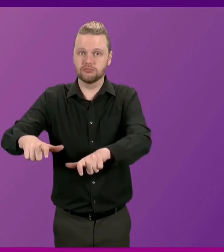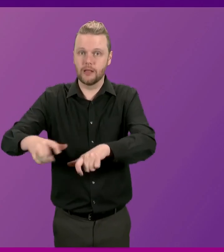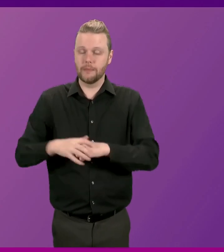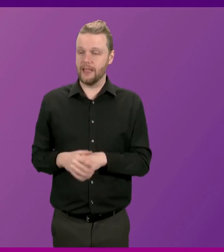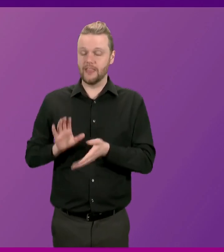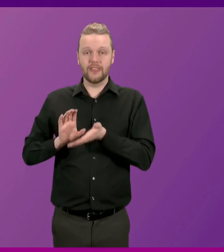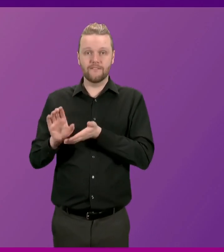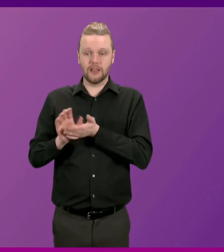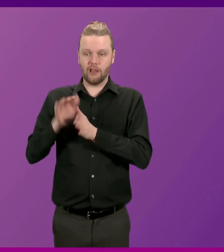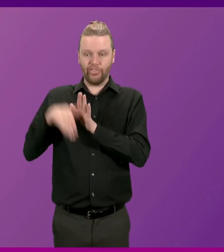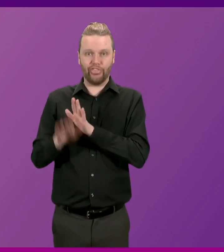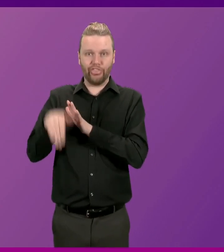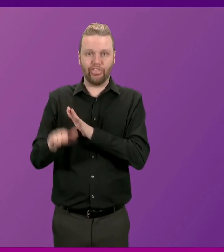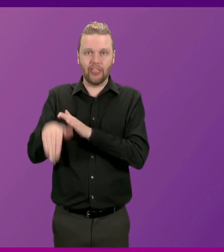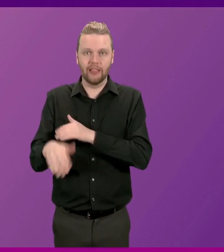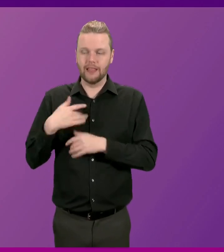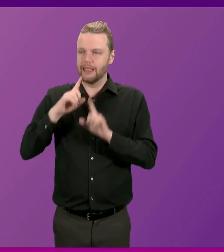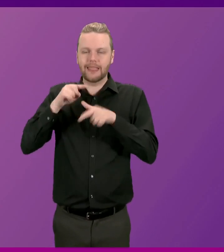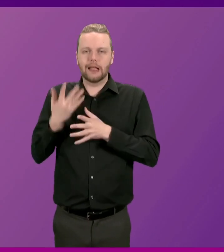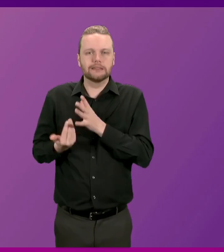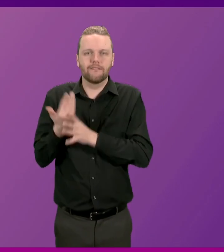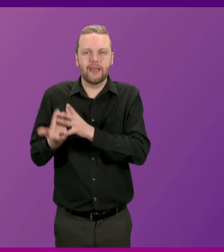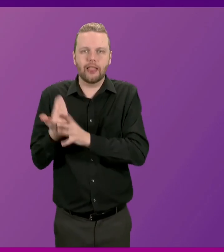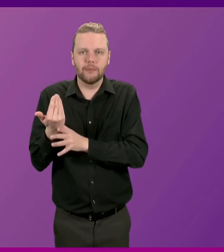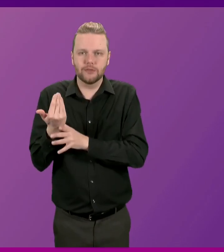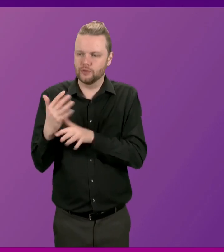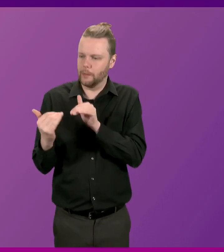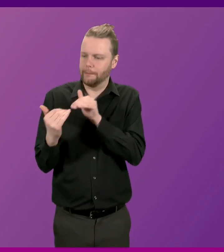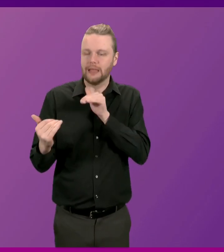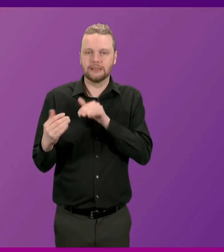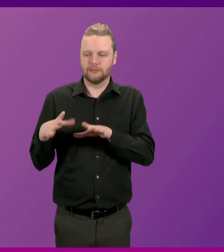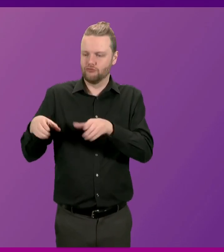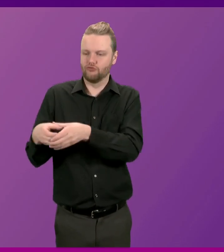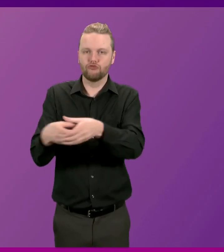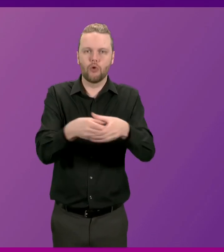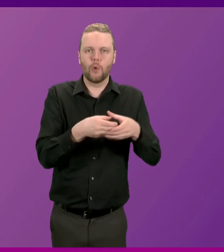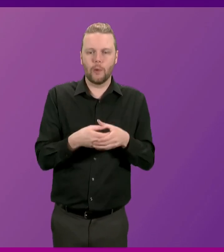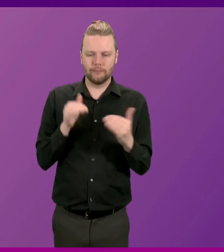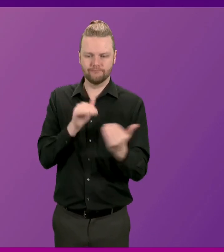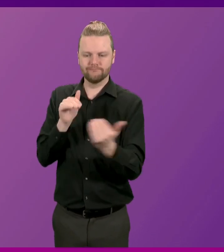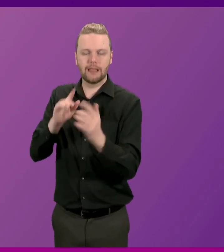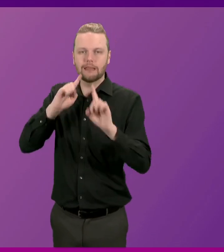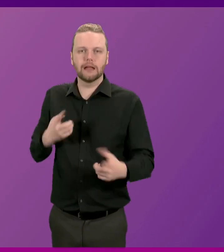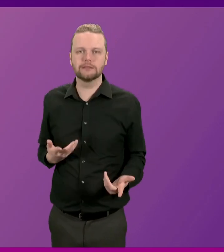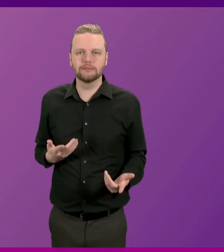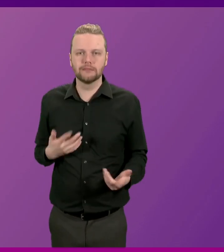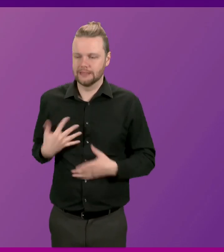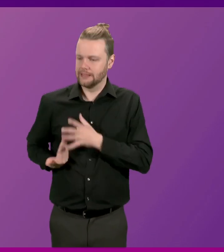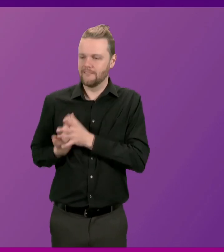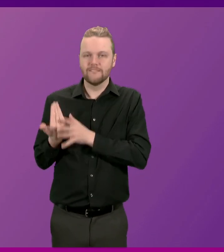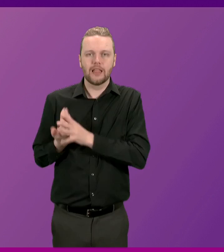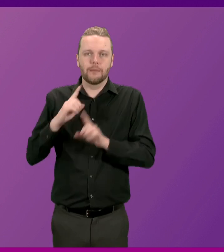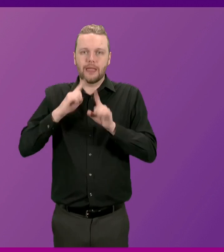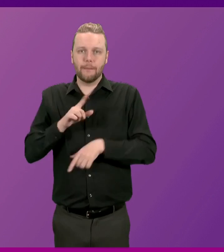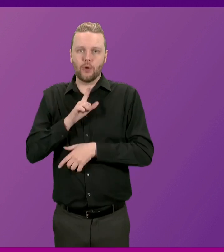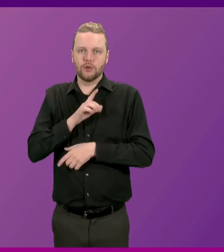sustainable funding, then they can't develop to meet the needs of so-called minoritised groups. They can't develop because they're going from